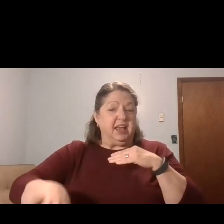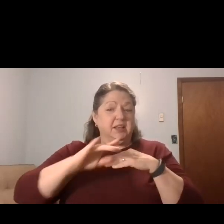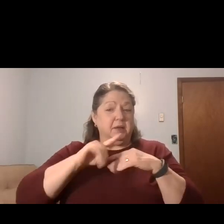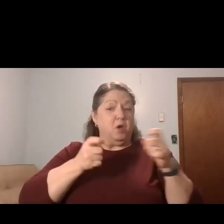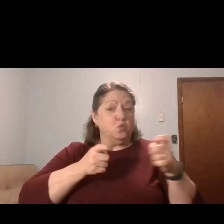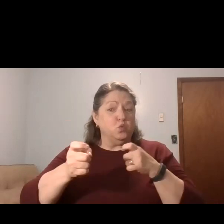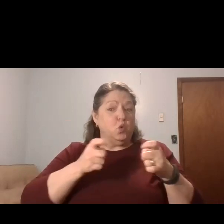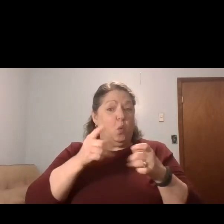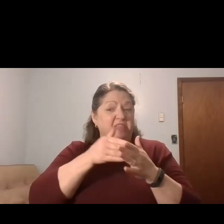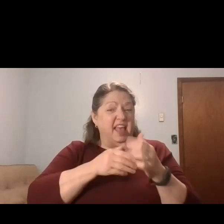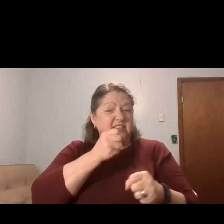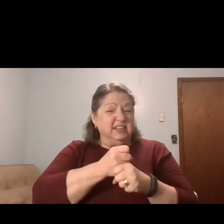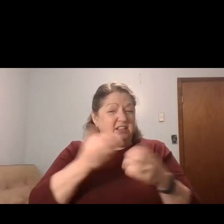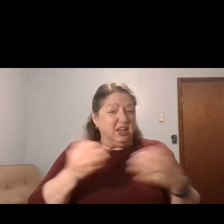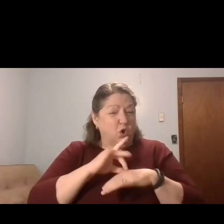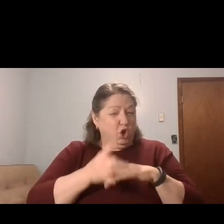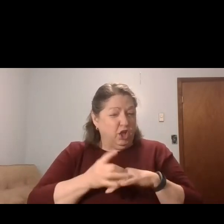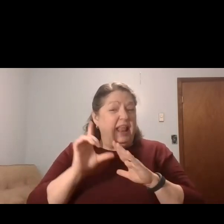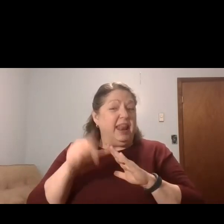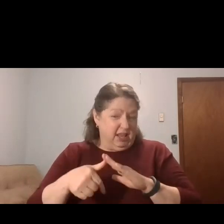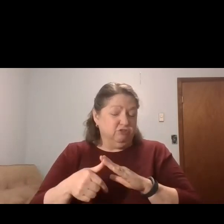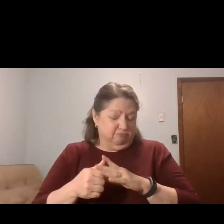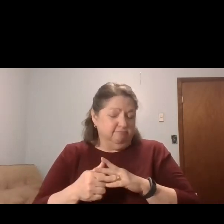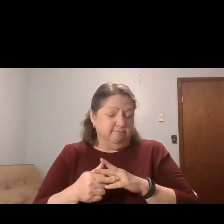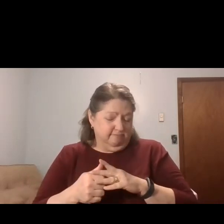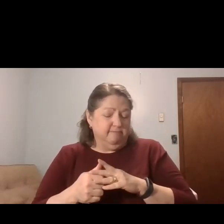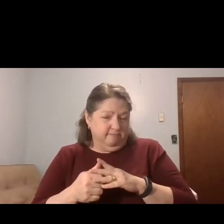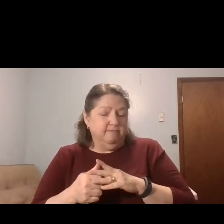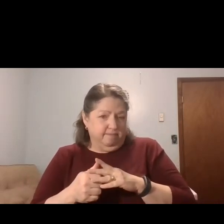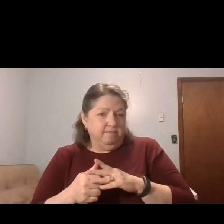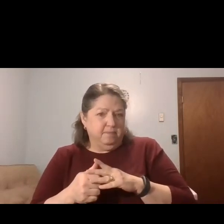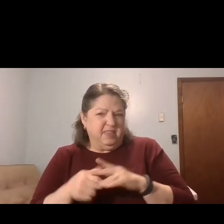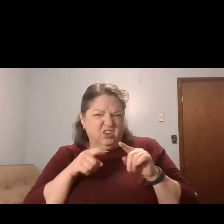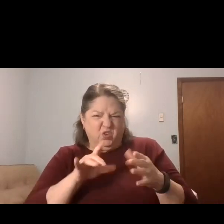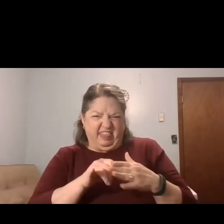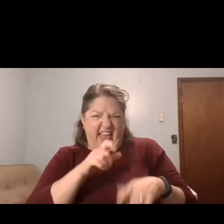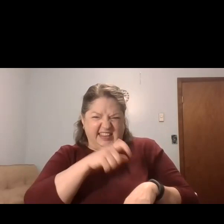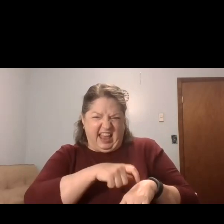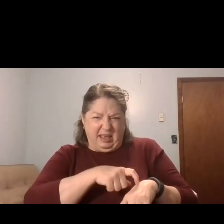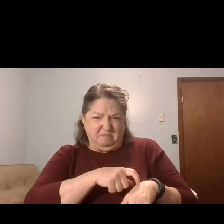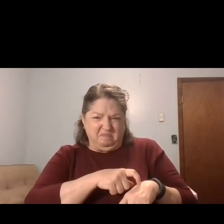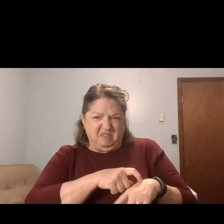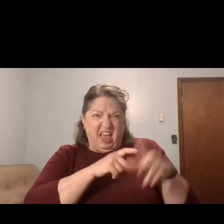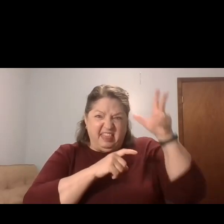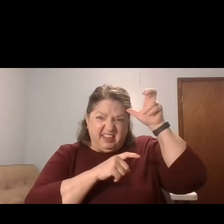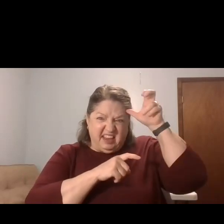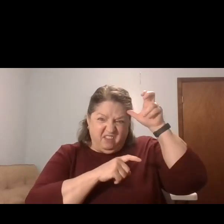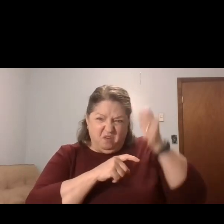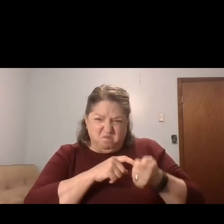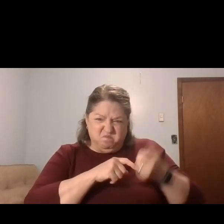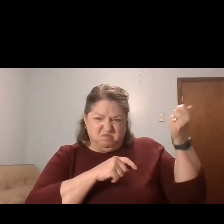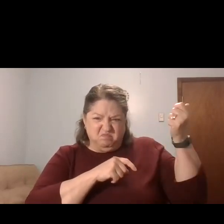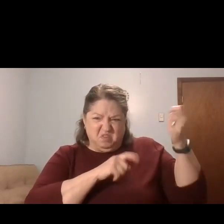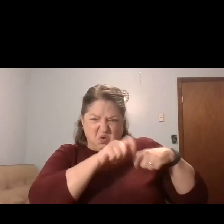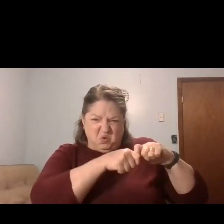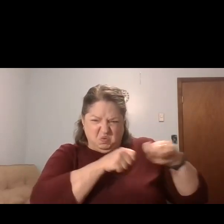After the tribulation, we know that. And so during that time, the devil will be bound and peace and harmony would be the